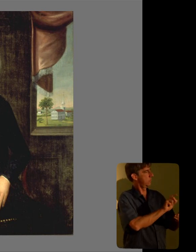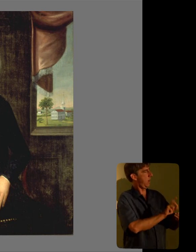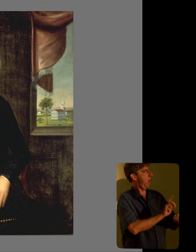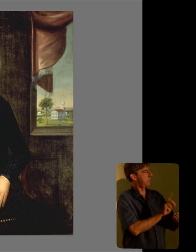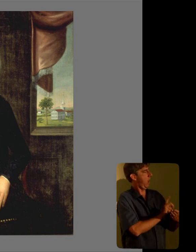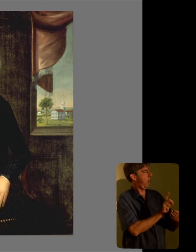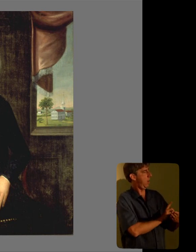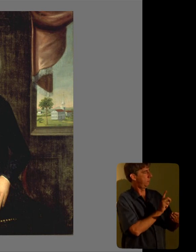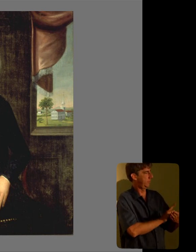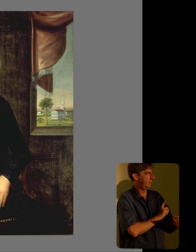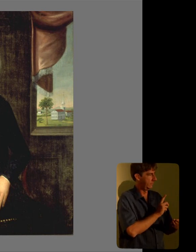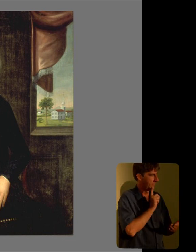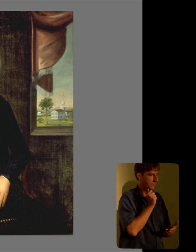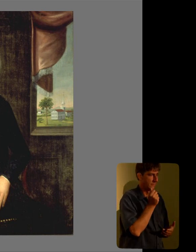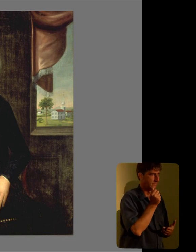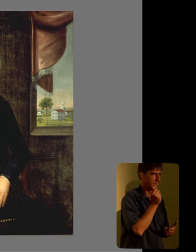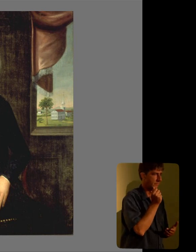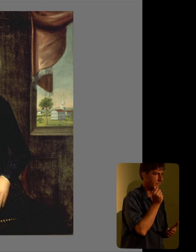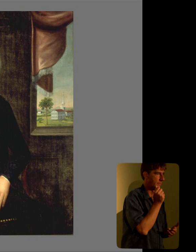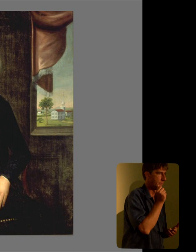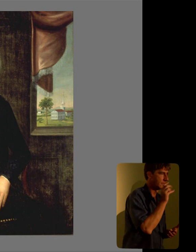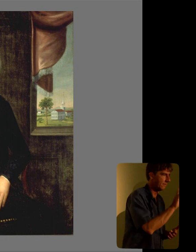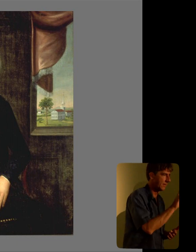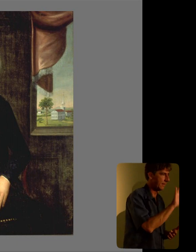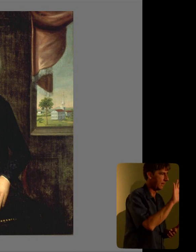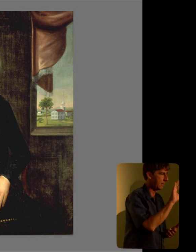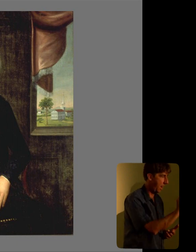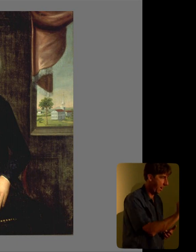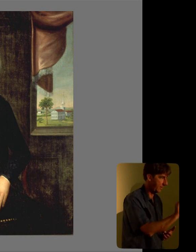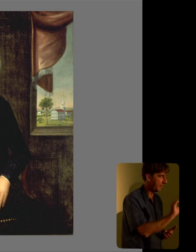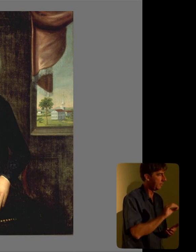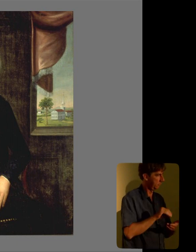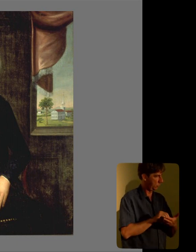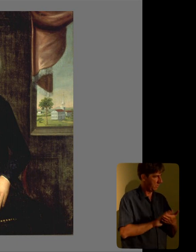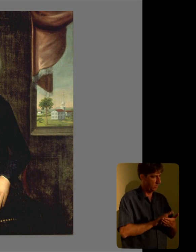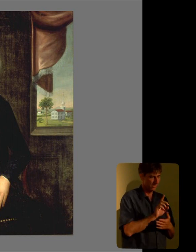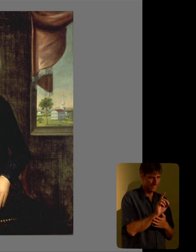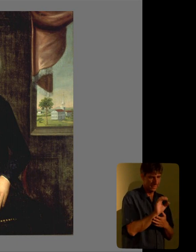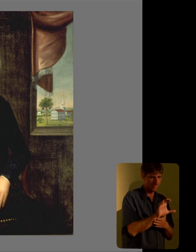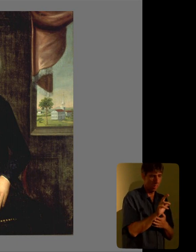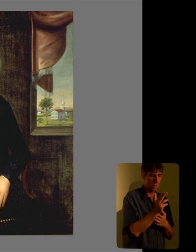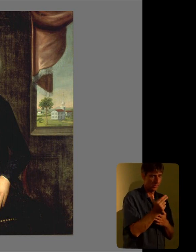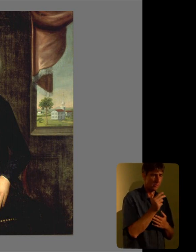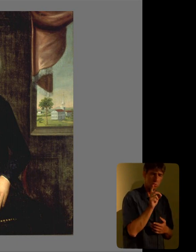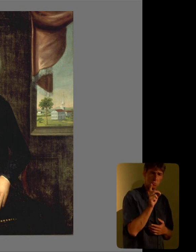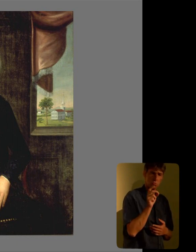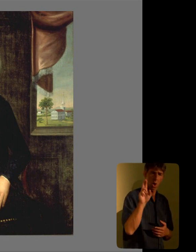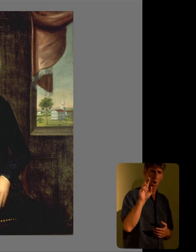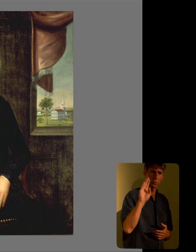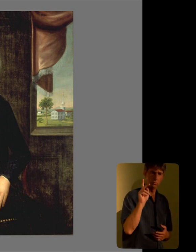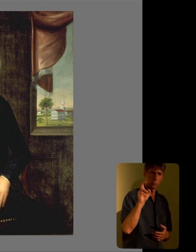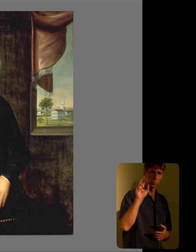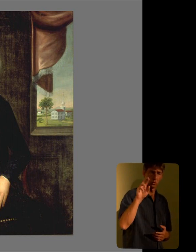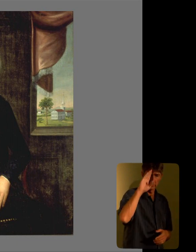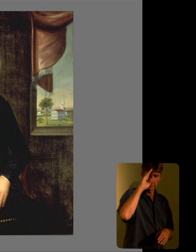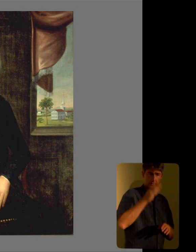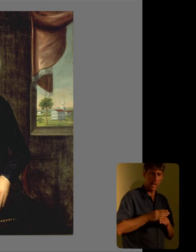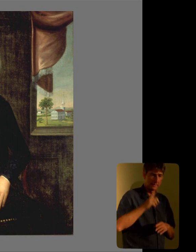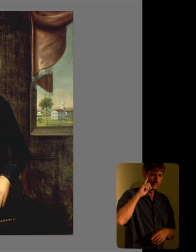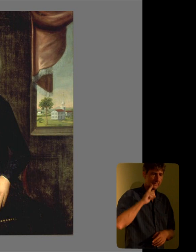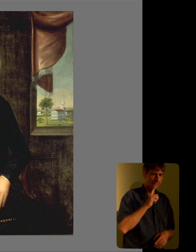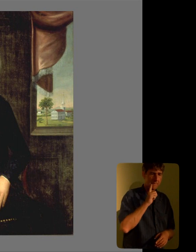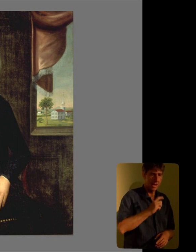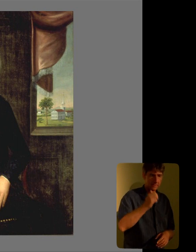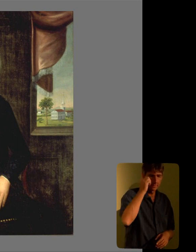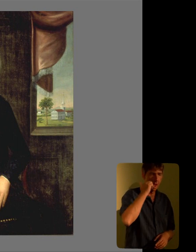1790, he entered into his diary on December 13th, "Dr. Brewster's son, a deaf and dumb